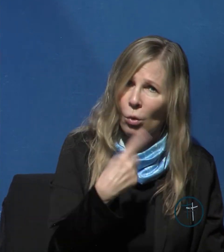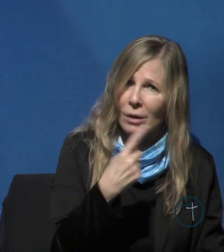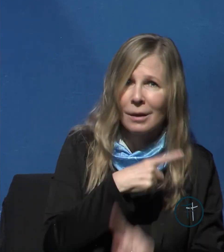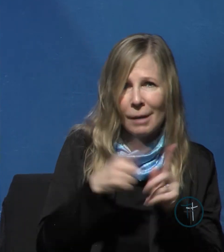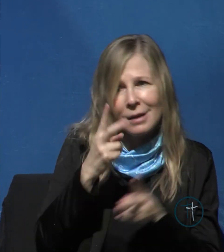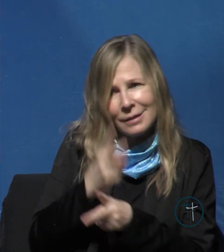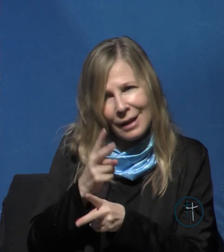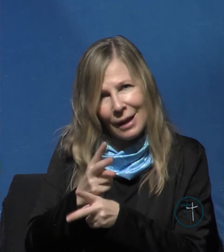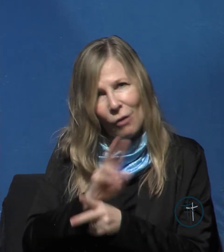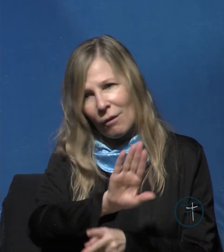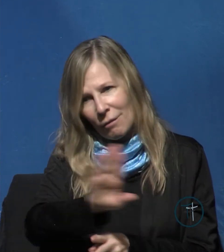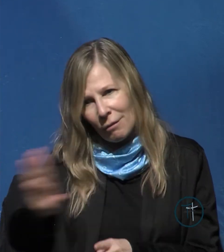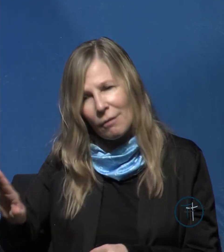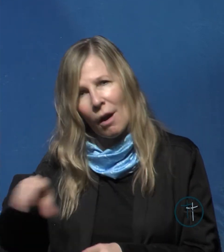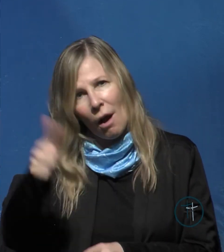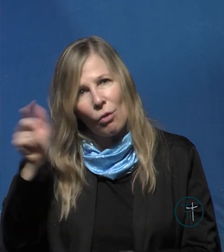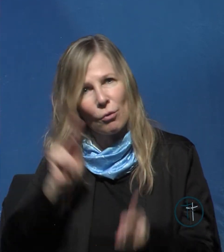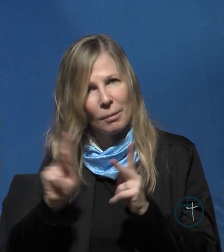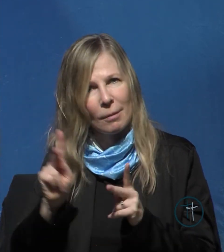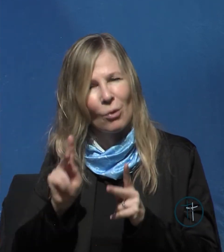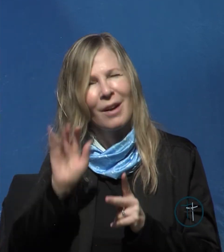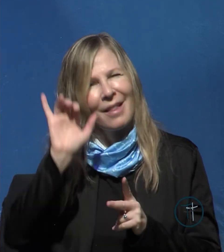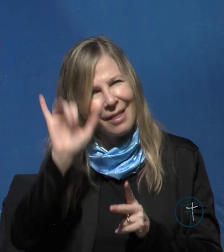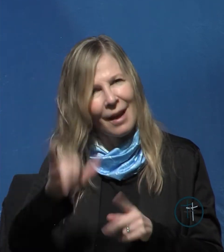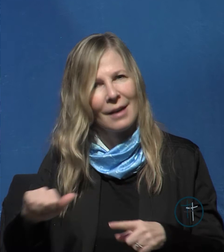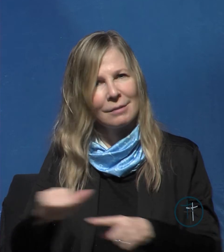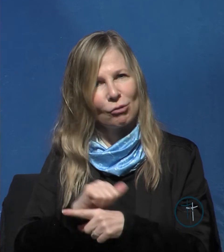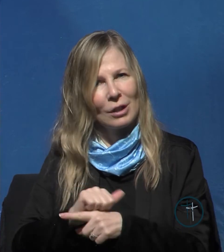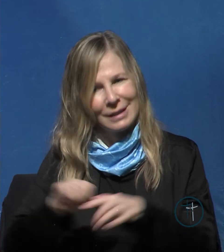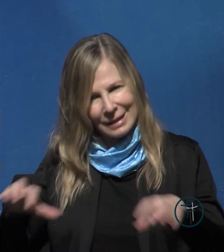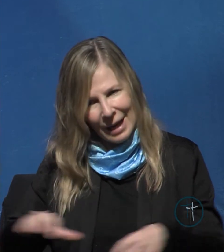the interests of others. That's practicing love.